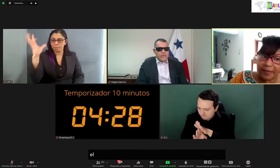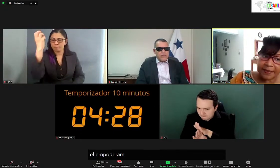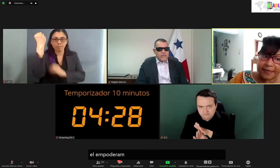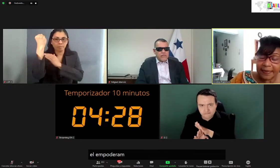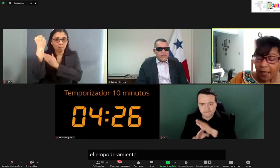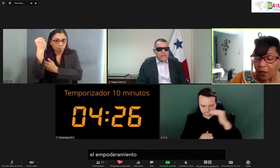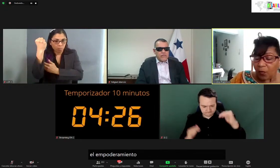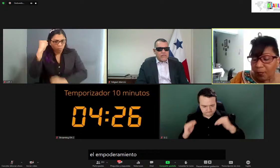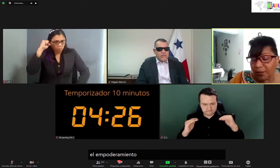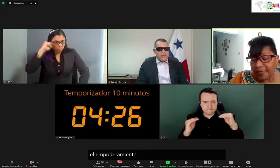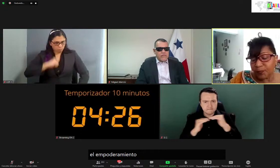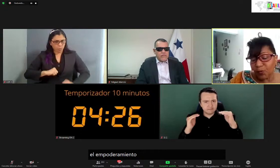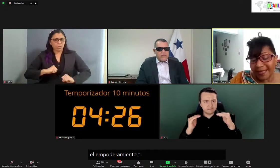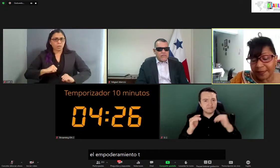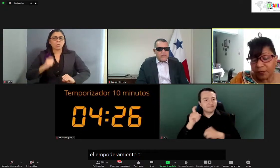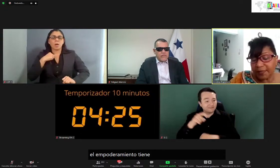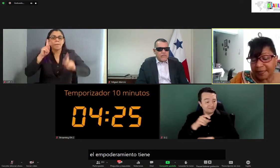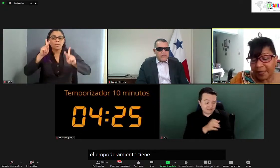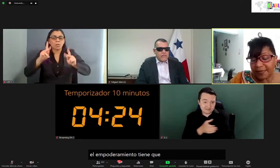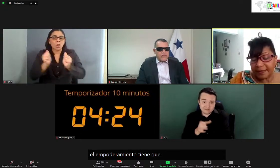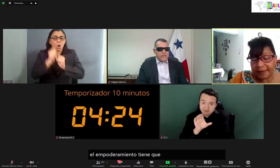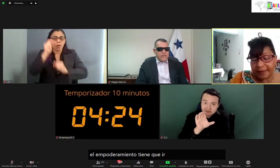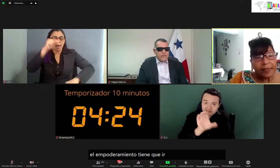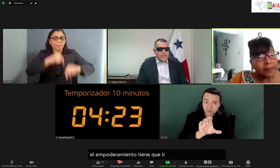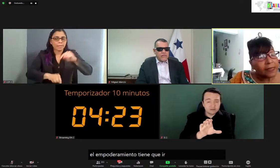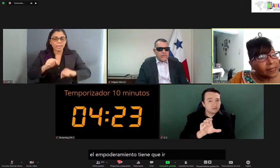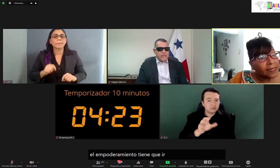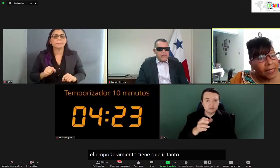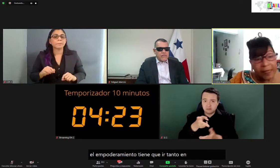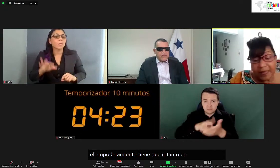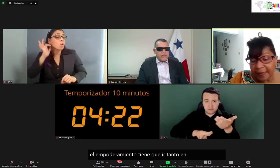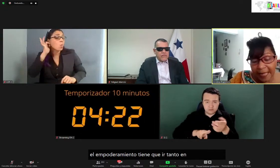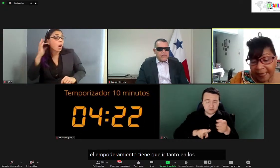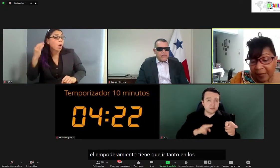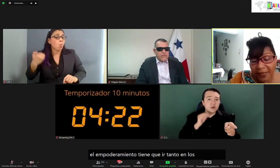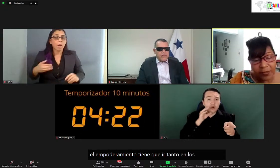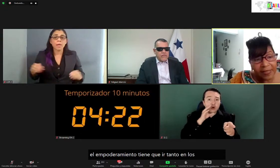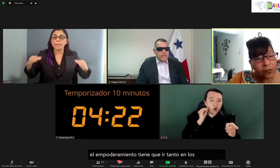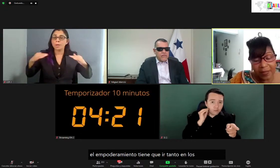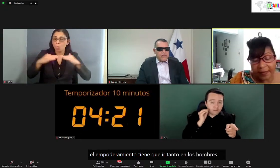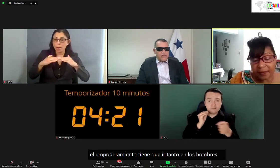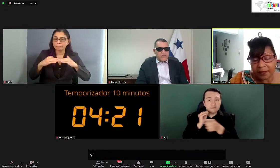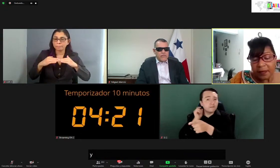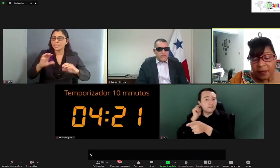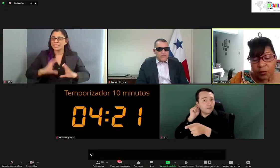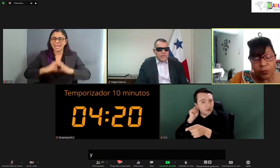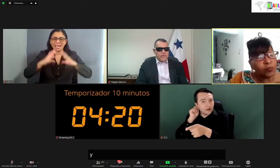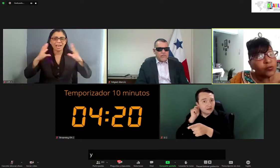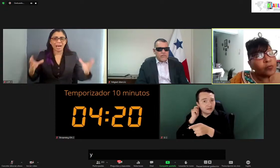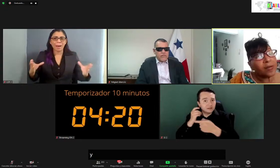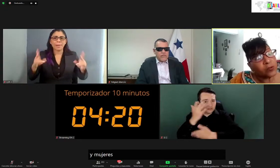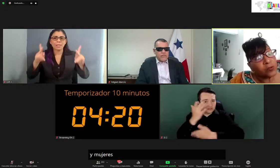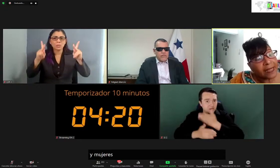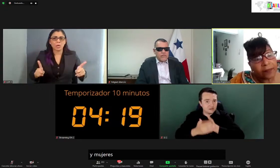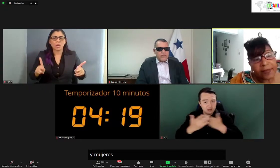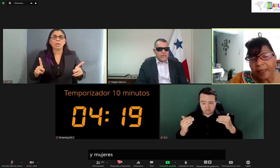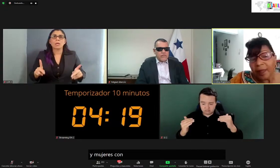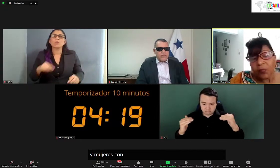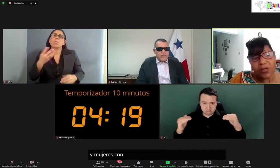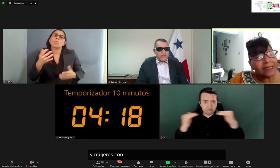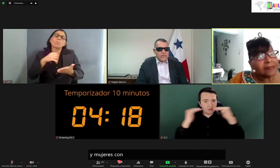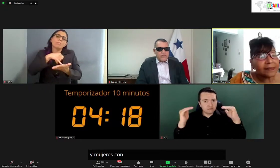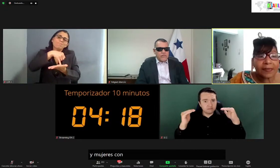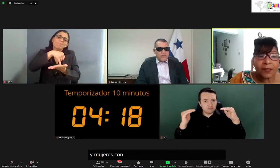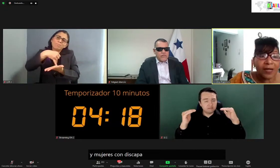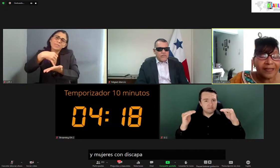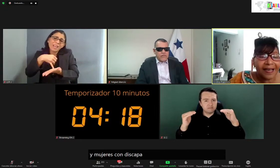everyone empowerment needs to come for men and women with disabilities and in most cases we